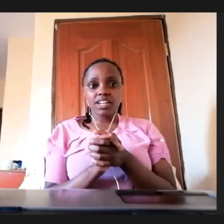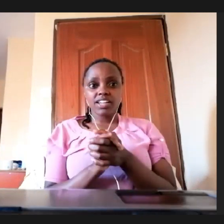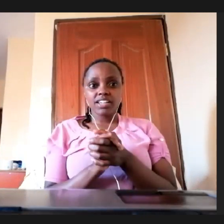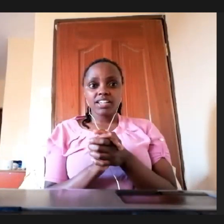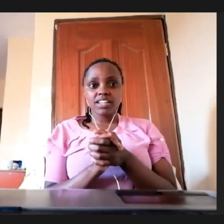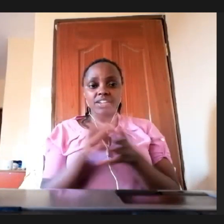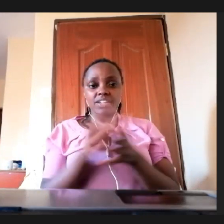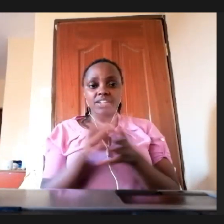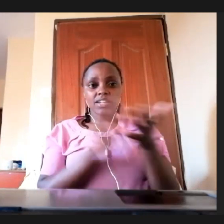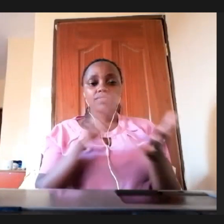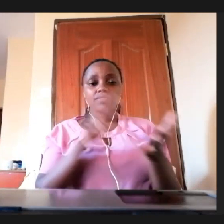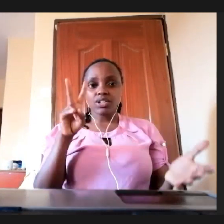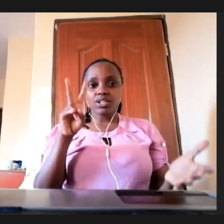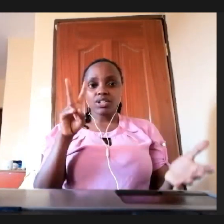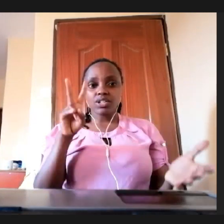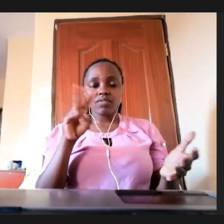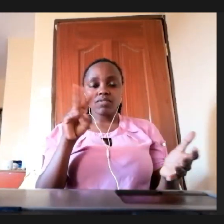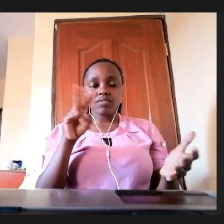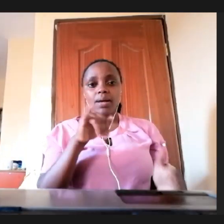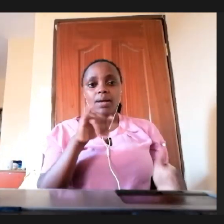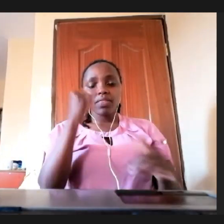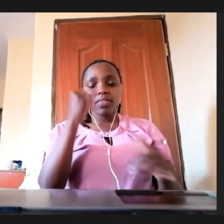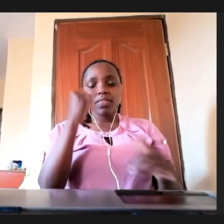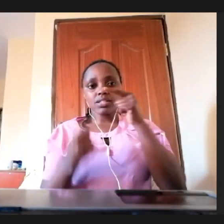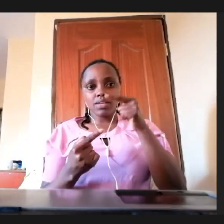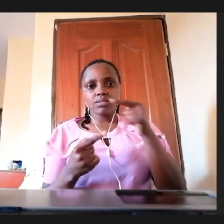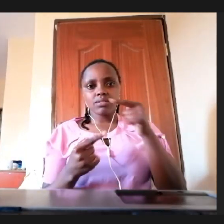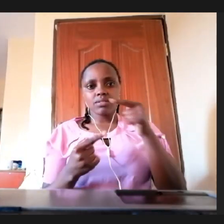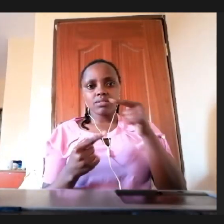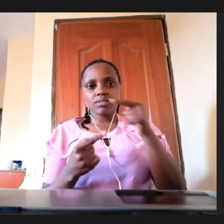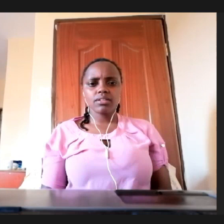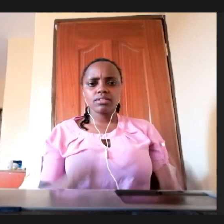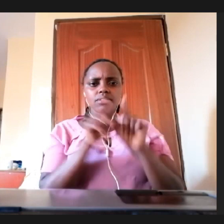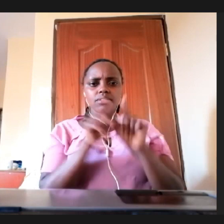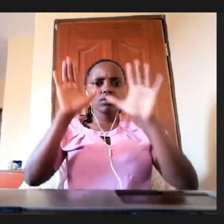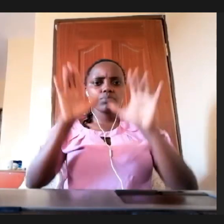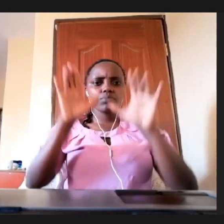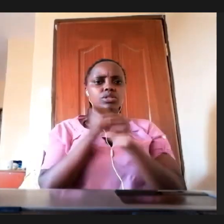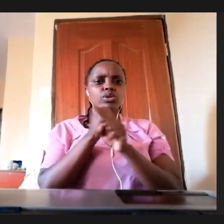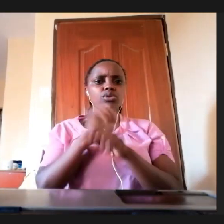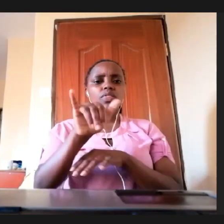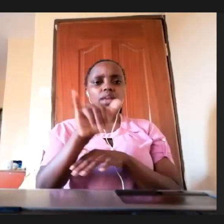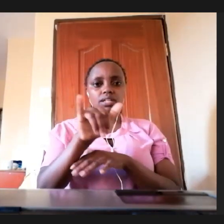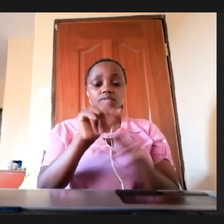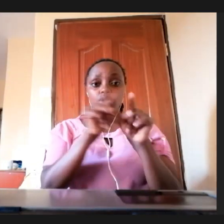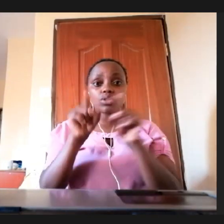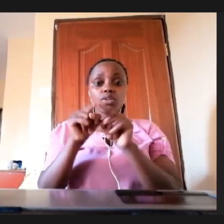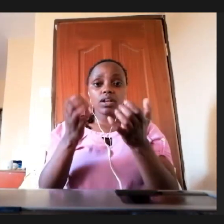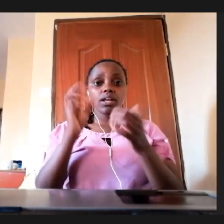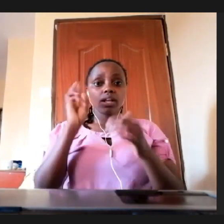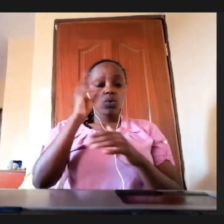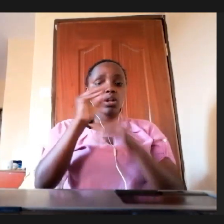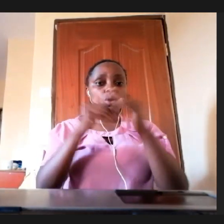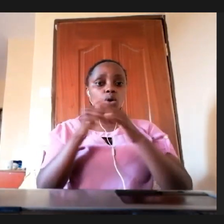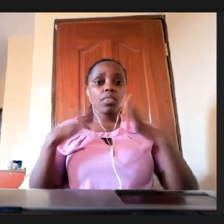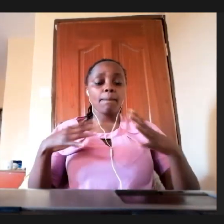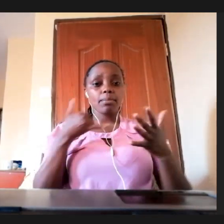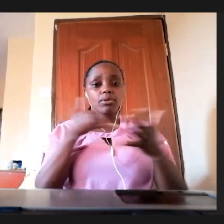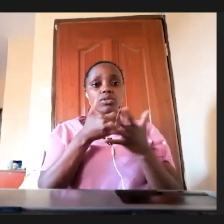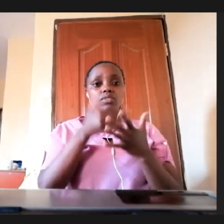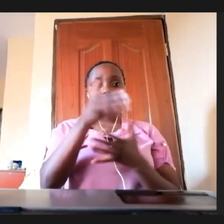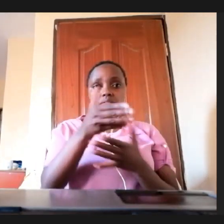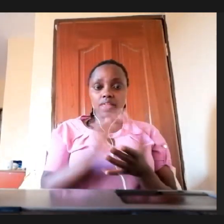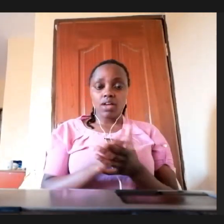ratification by the end of the year. It is important to do it, and we will need everybody, the